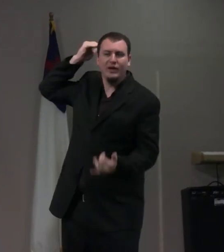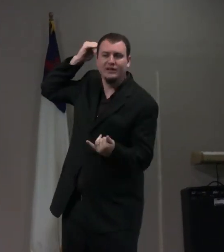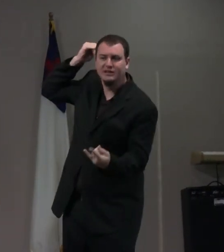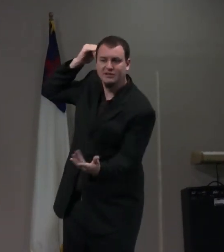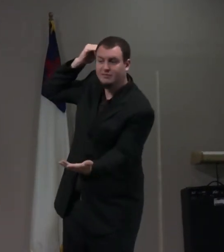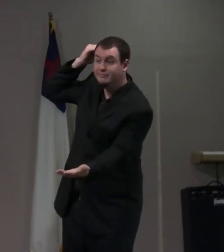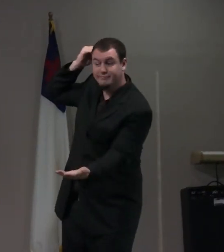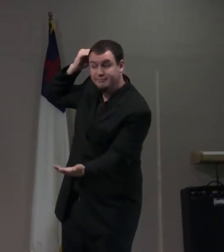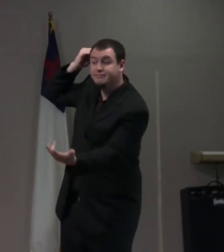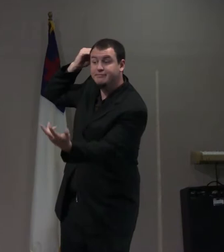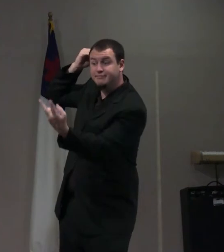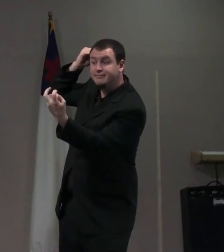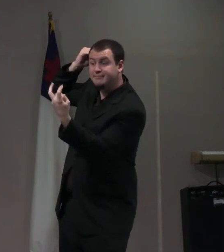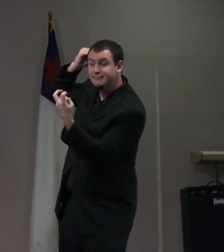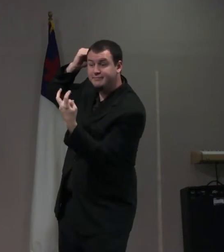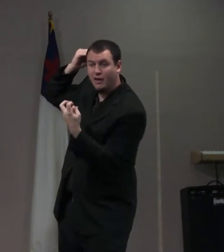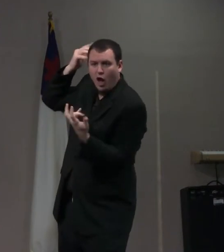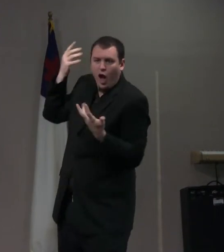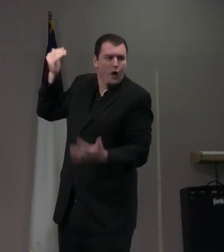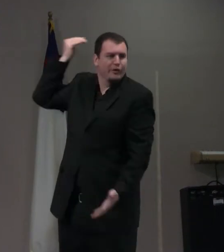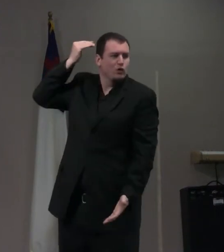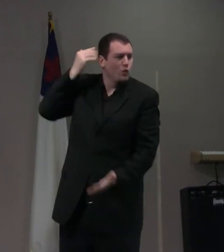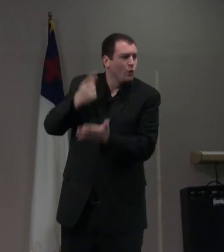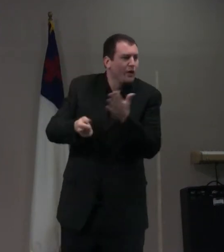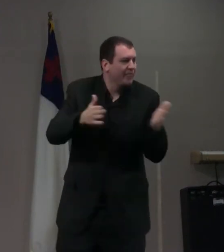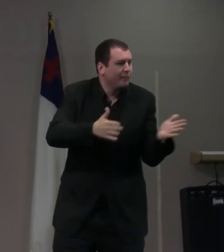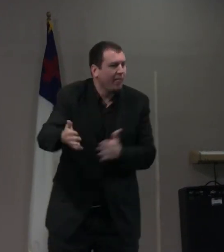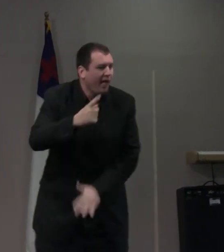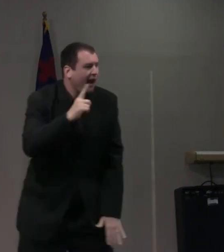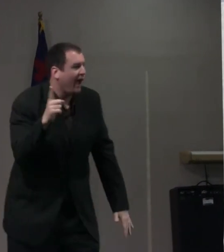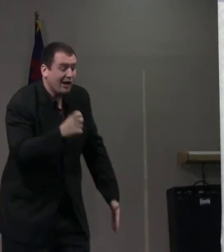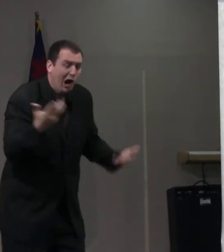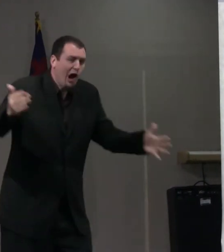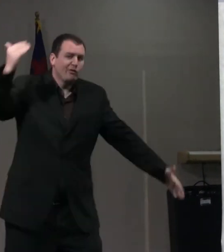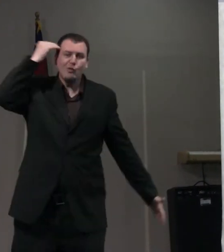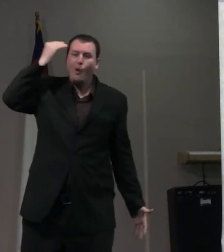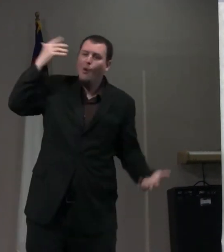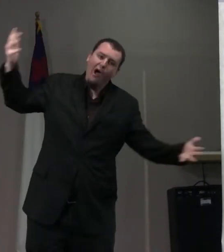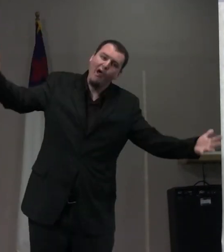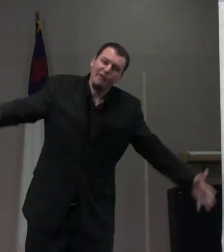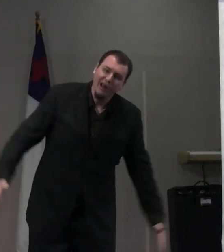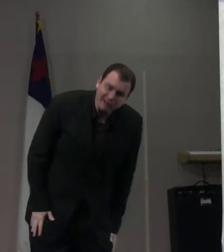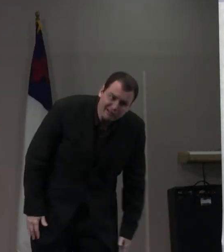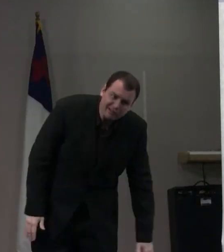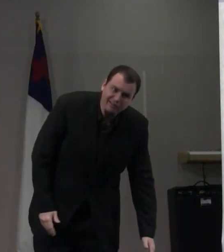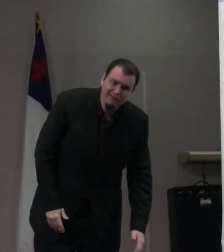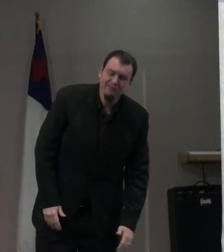knew what they wanted. He knew what they were going to ask for.